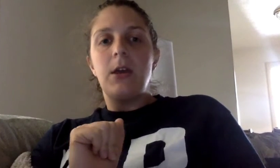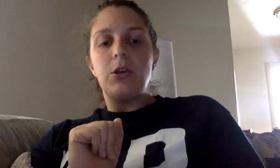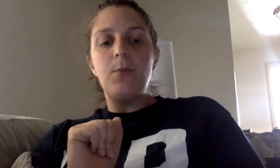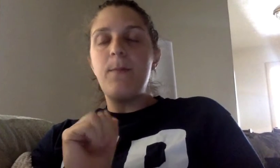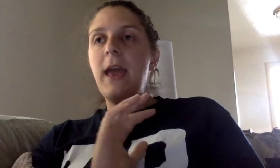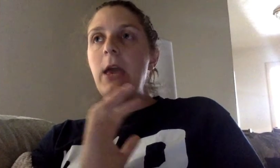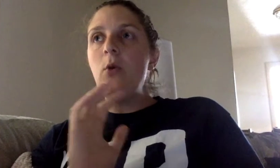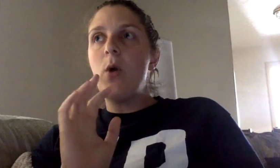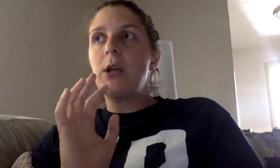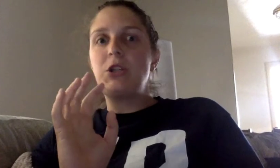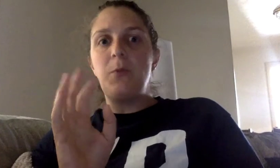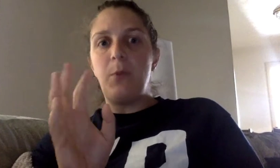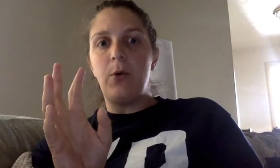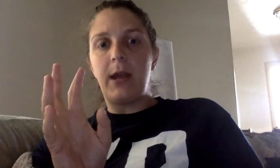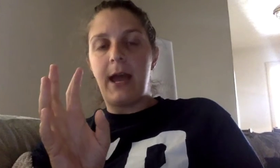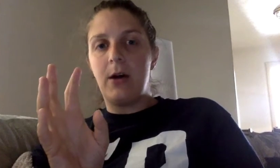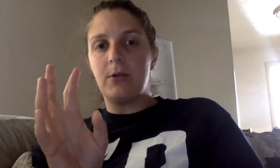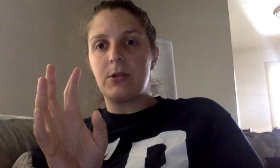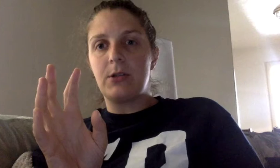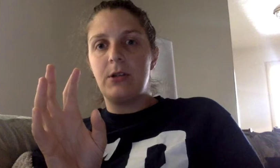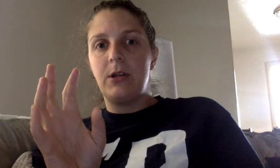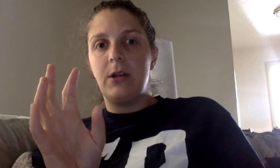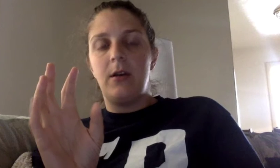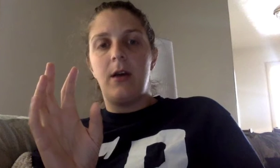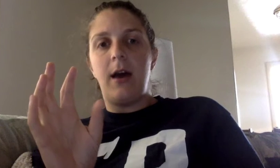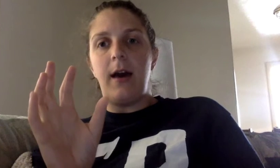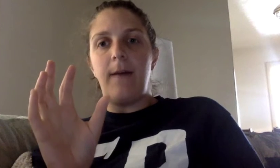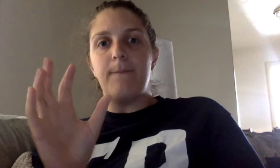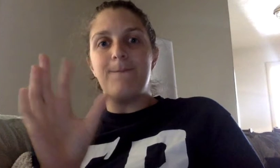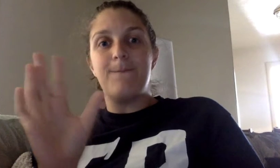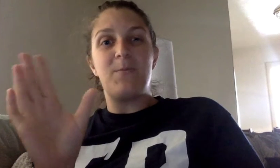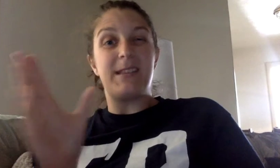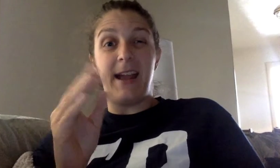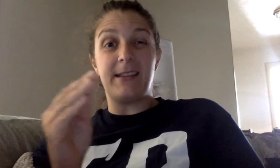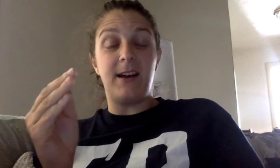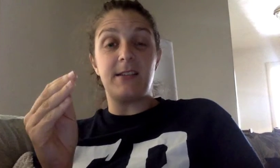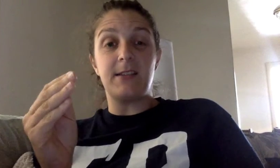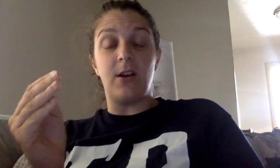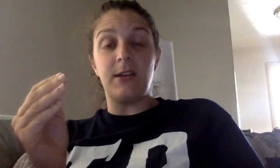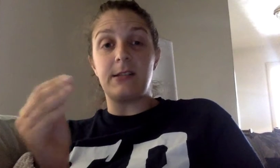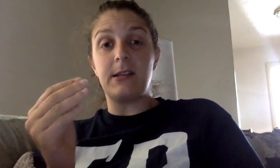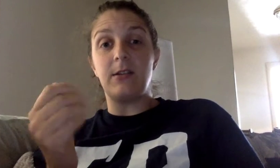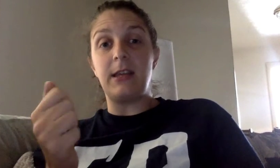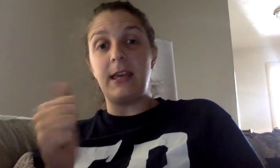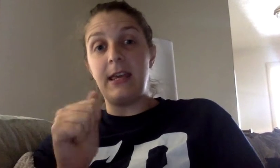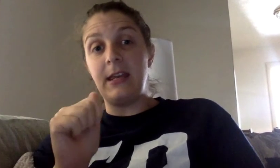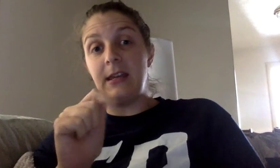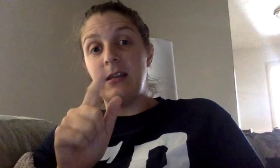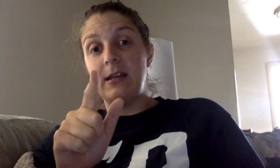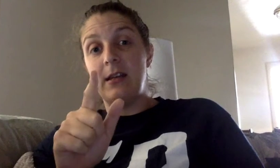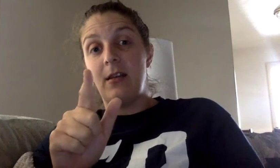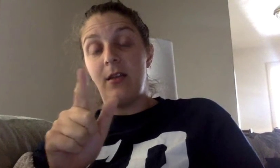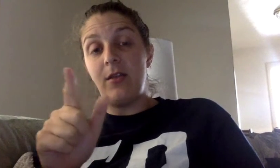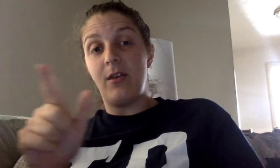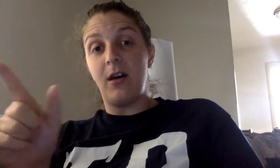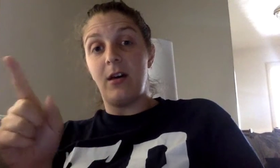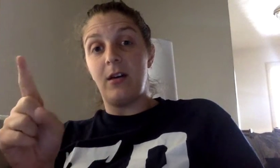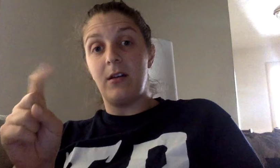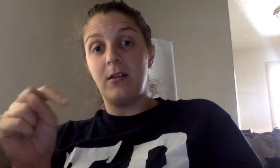You may want to point out the science classes aren't necessarily in the